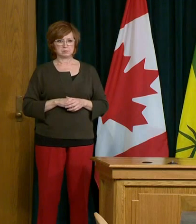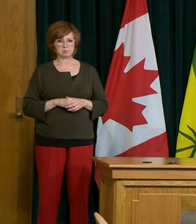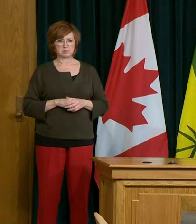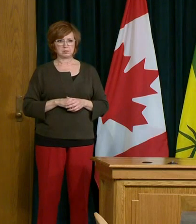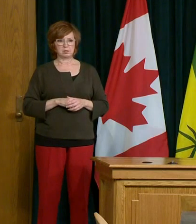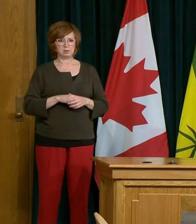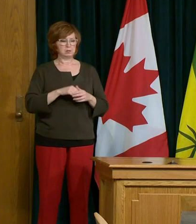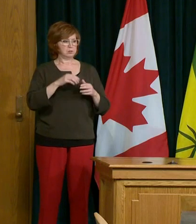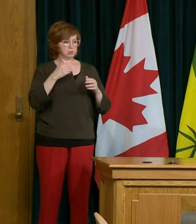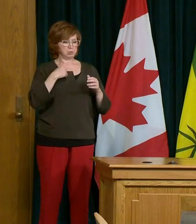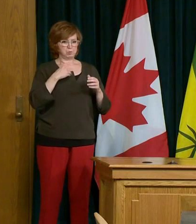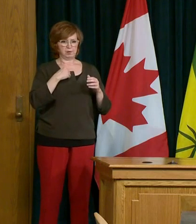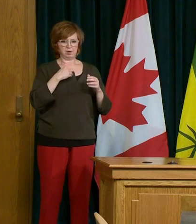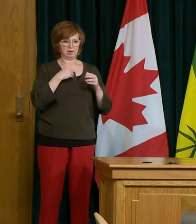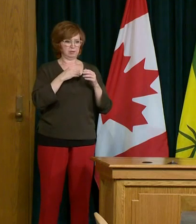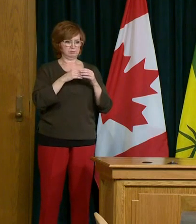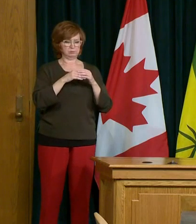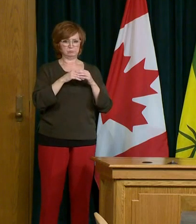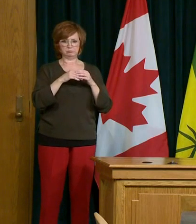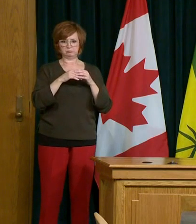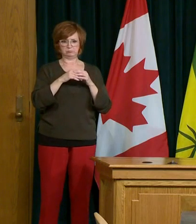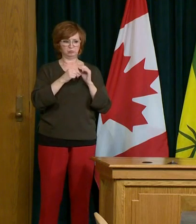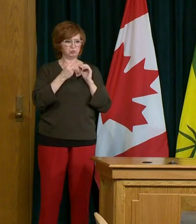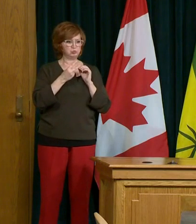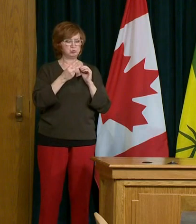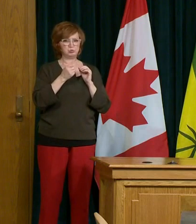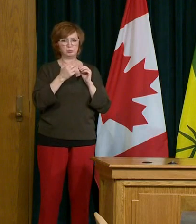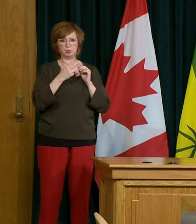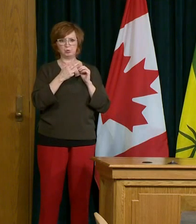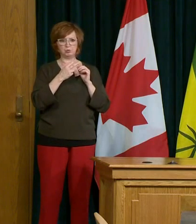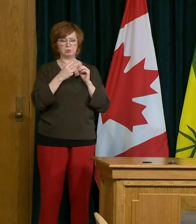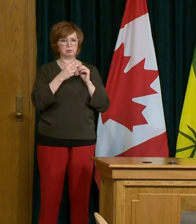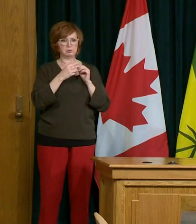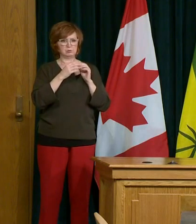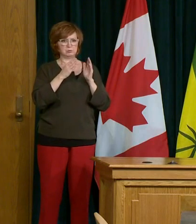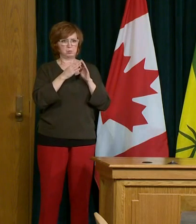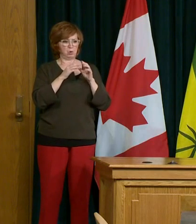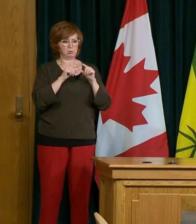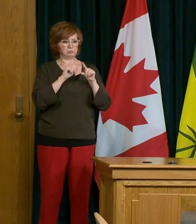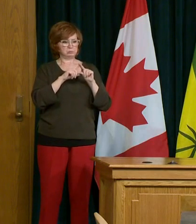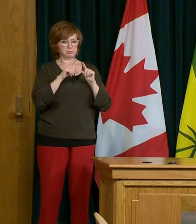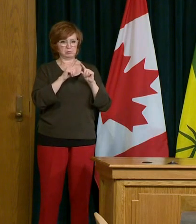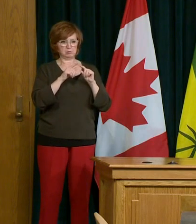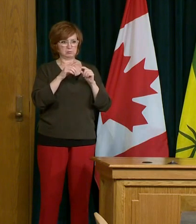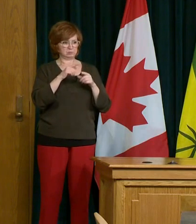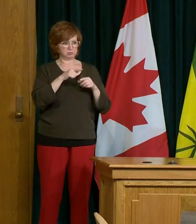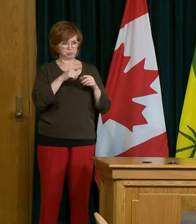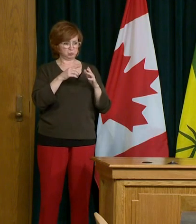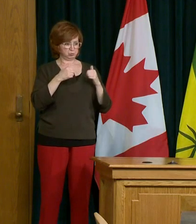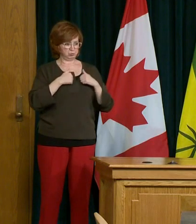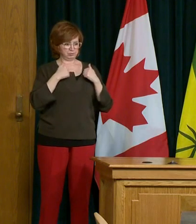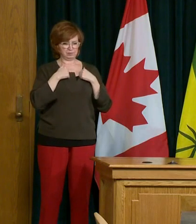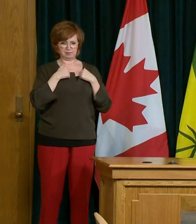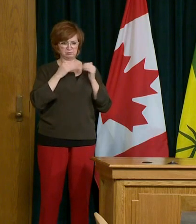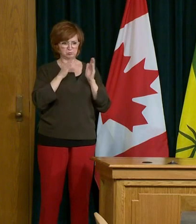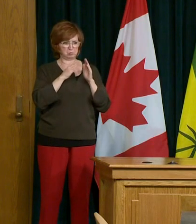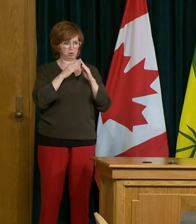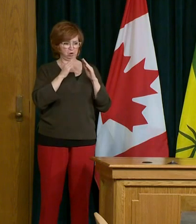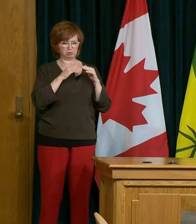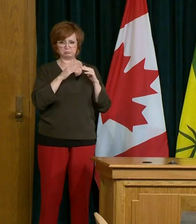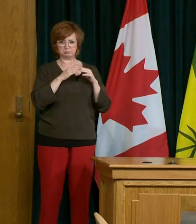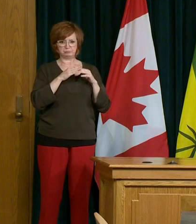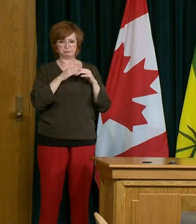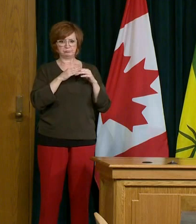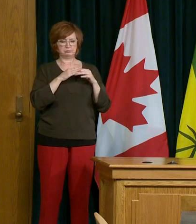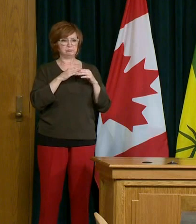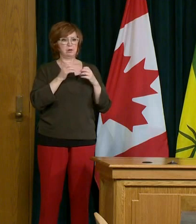And obviously, if you live in a smaller household and haven't been going out at all because you were physically distancing for the last 2 months, your number of